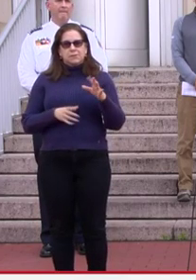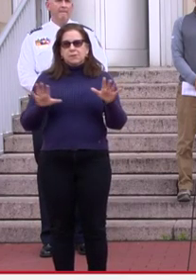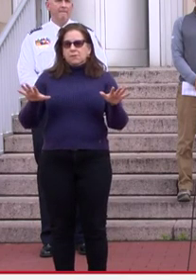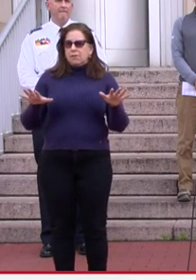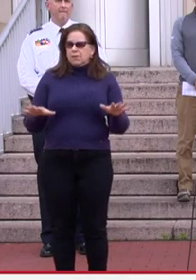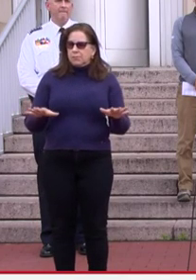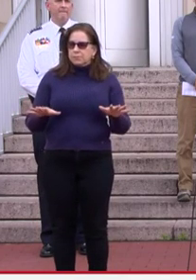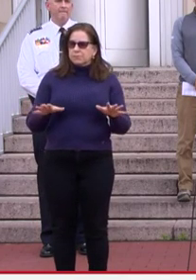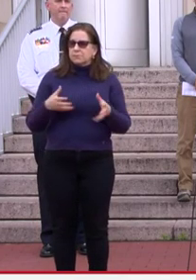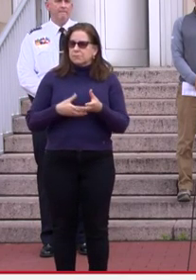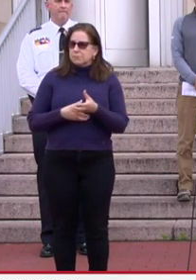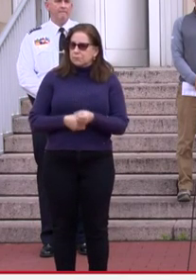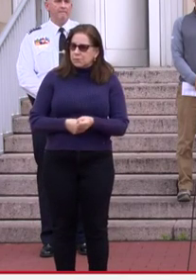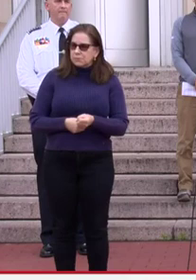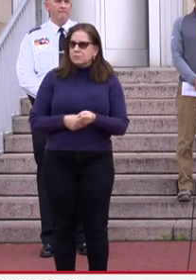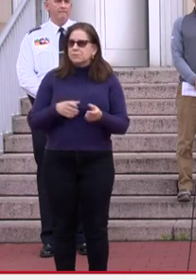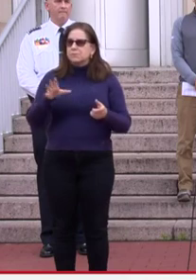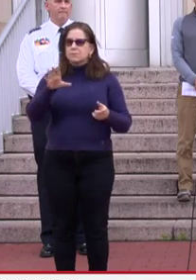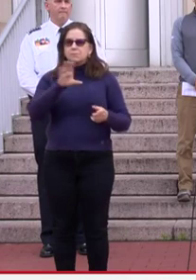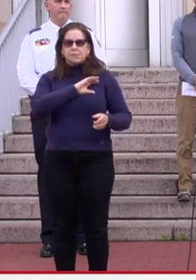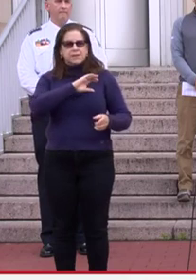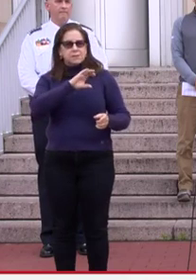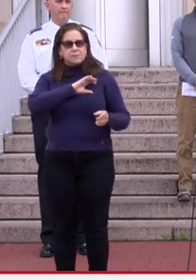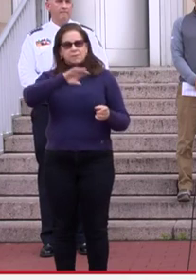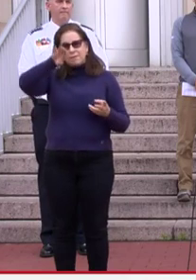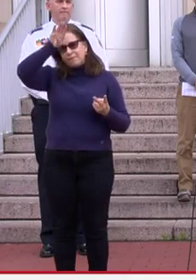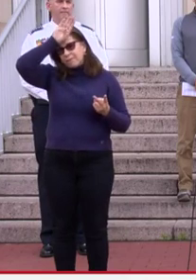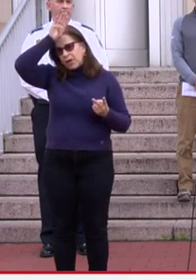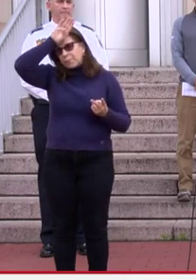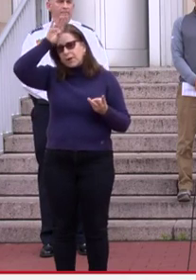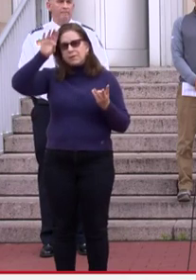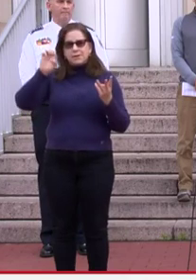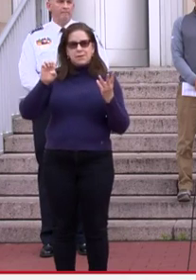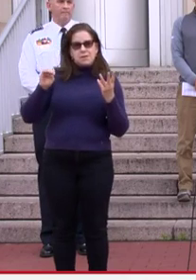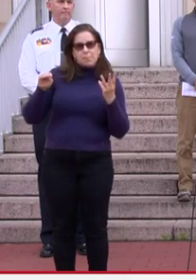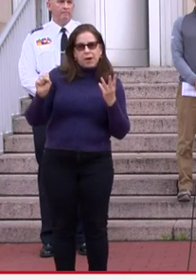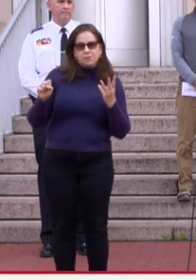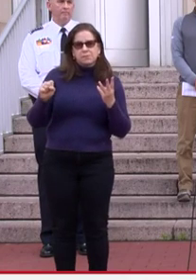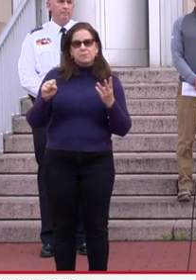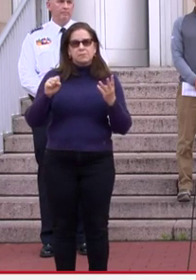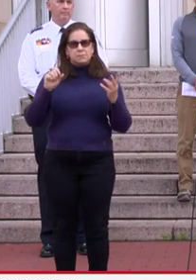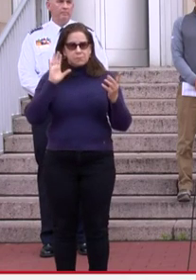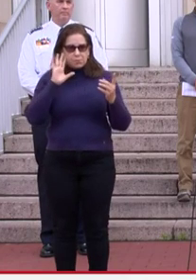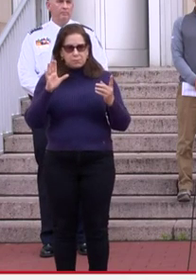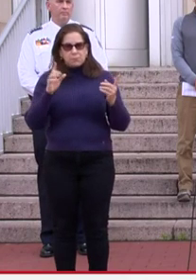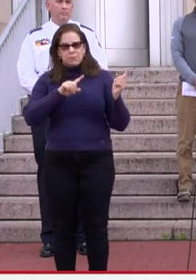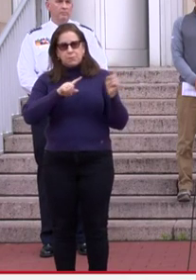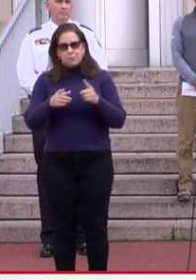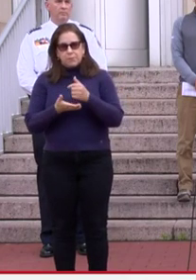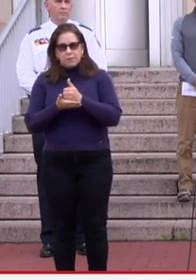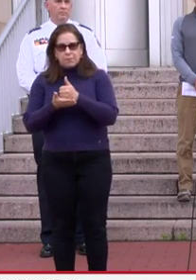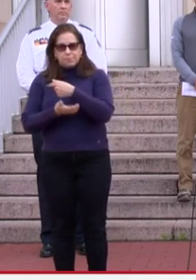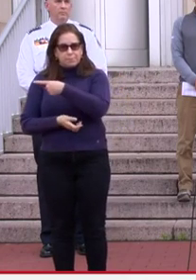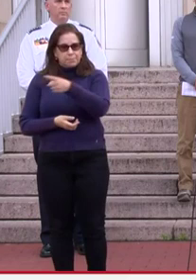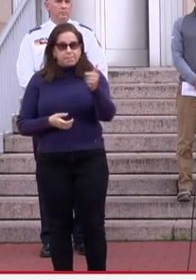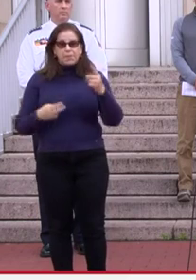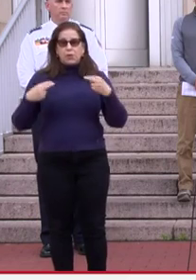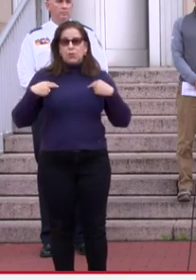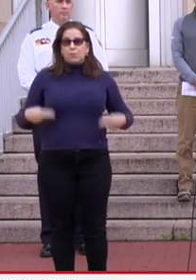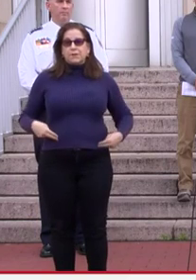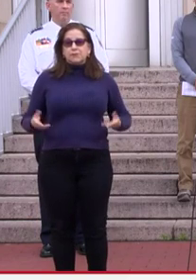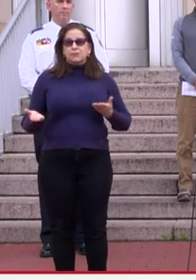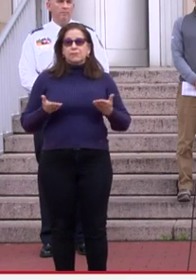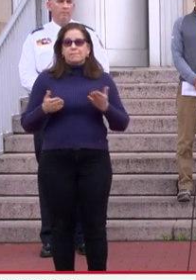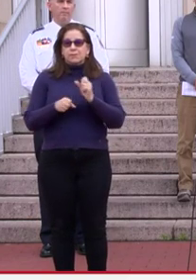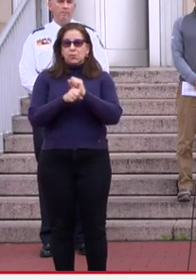first responders, our fire and EMS, our Metropolitan Police Department, our human services workers who are out in the